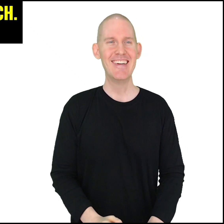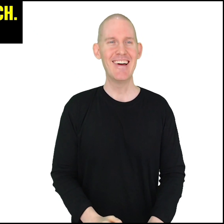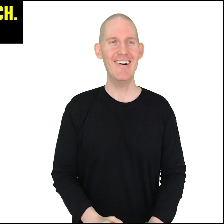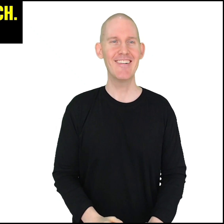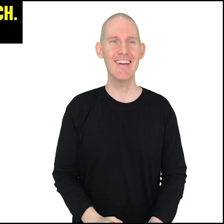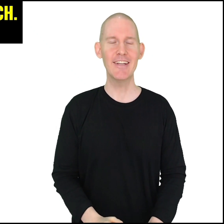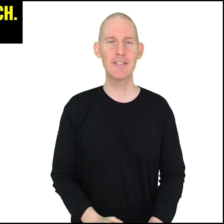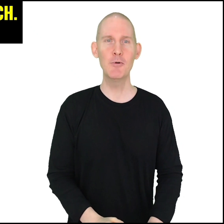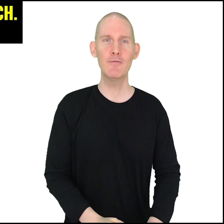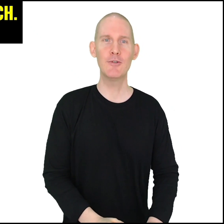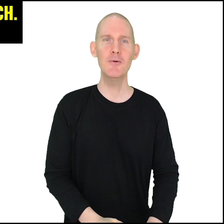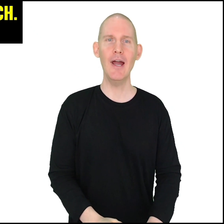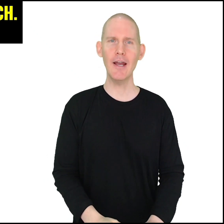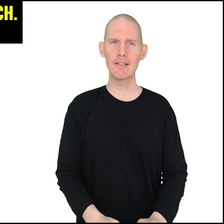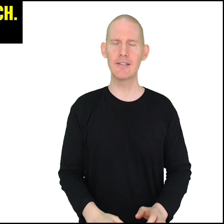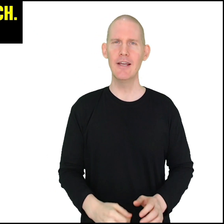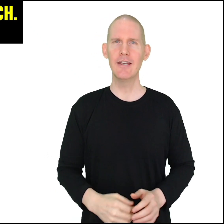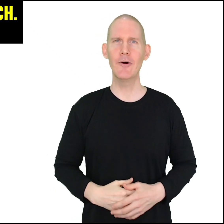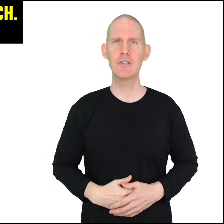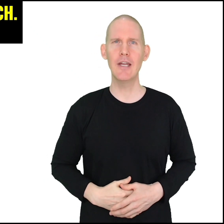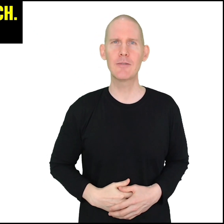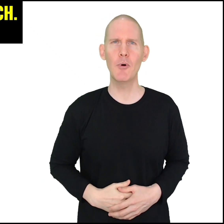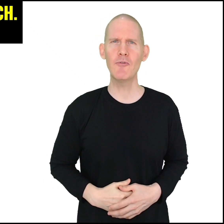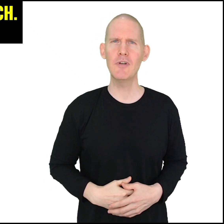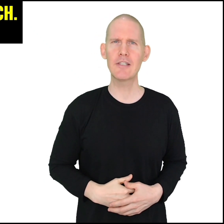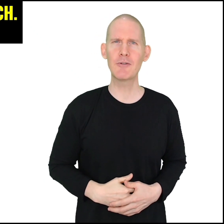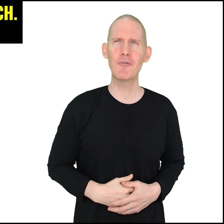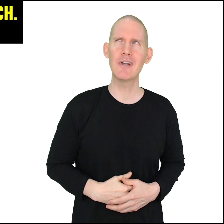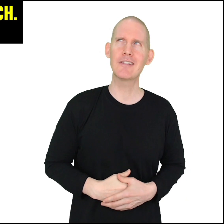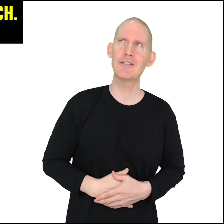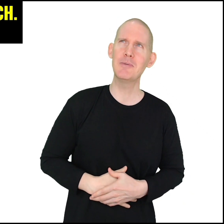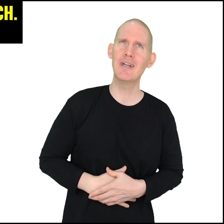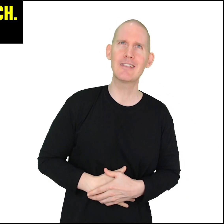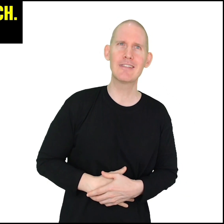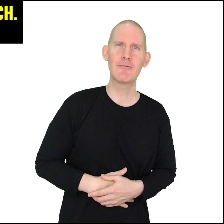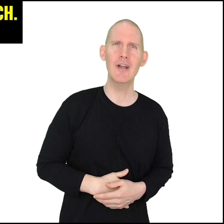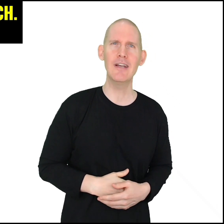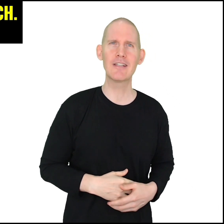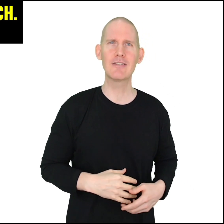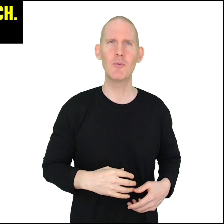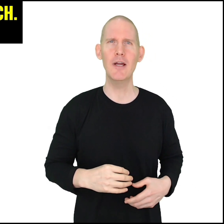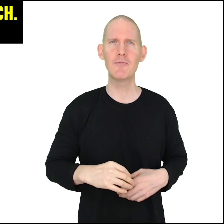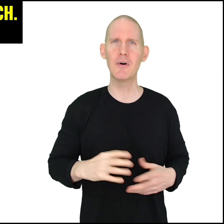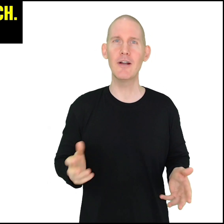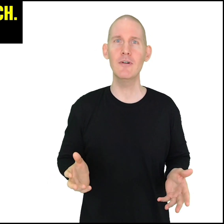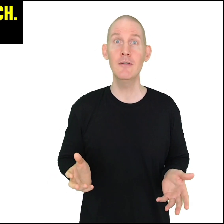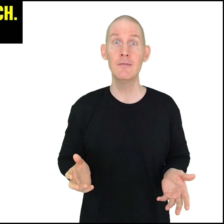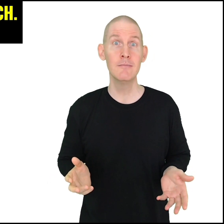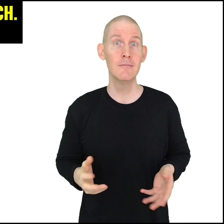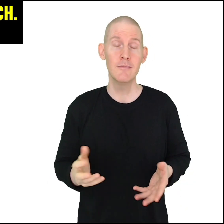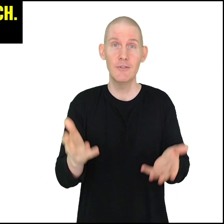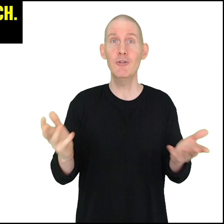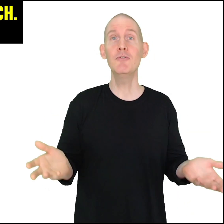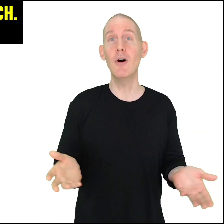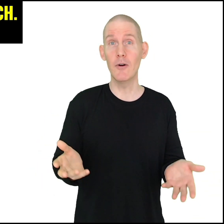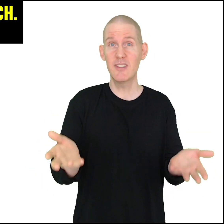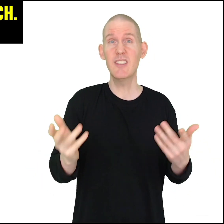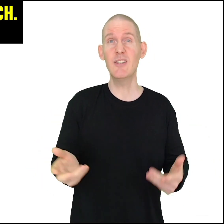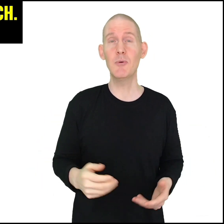All right, let's move to ex. Now, is it ex-boyfriend, ex-girlfriend, ex-husband, ex-friend, ex-wife, whatever? You'll know, it's the situation,